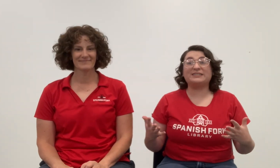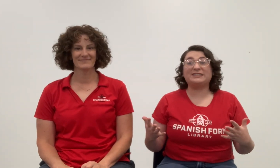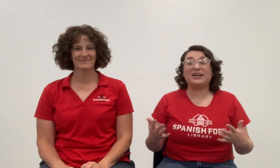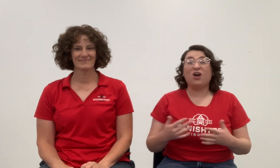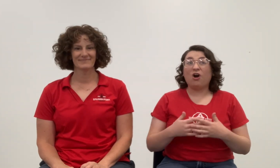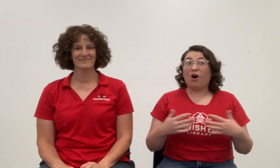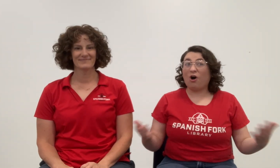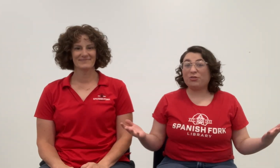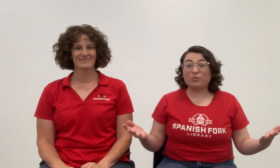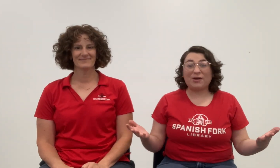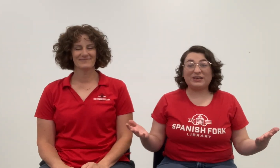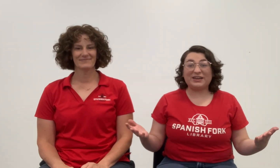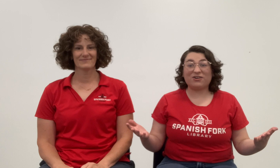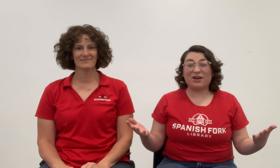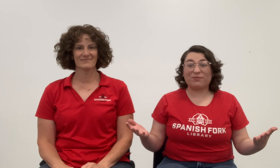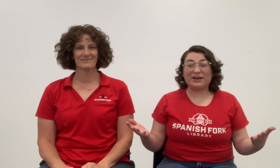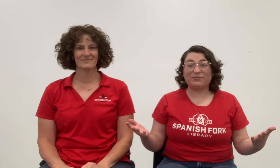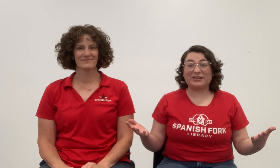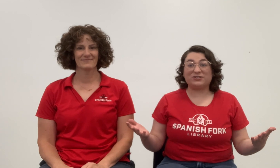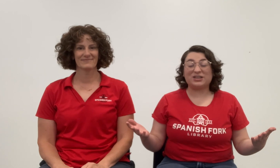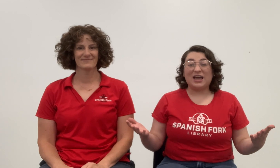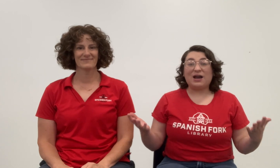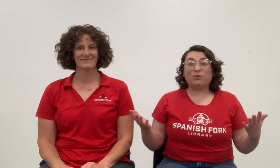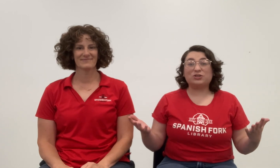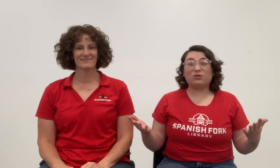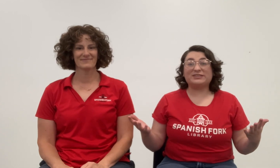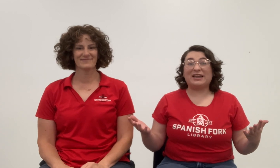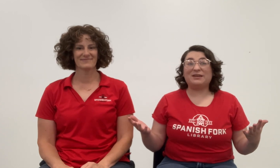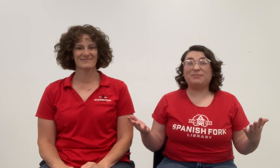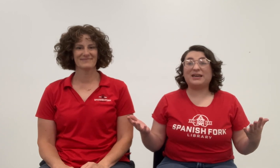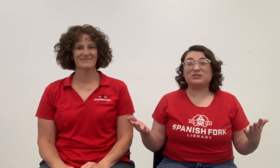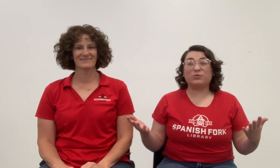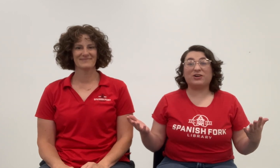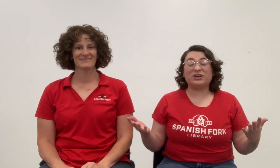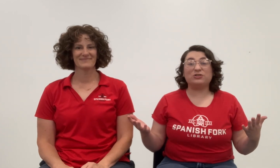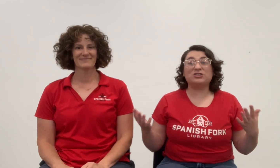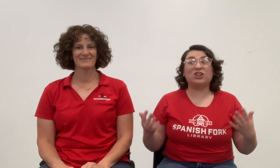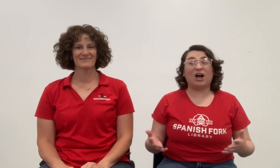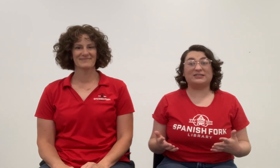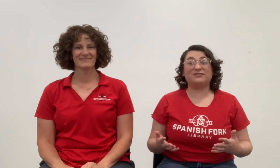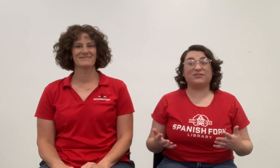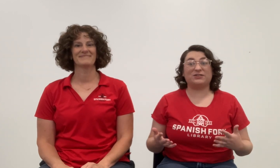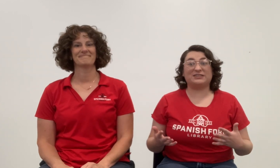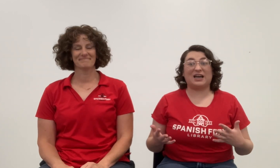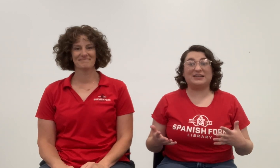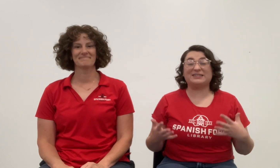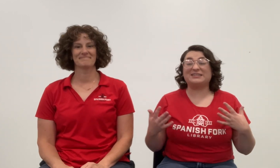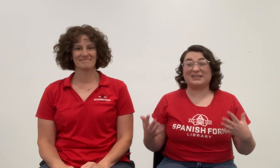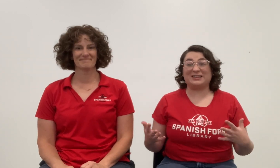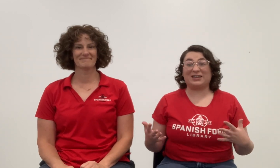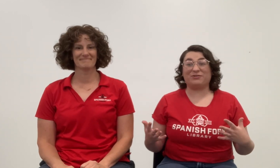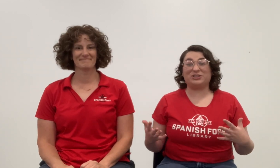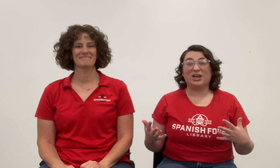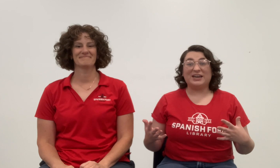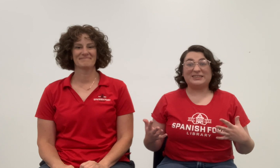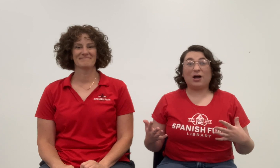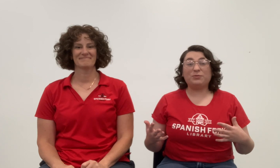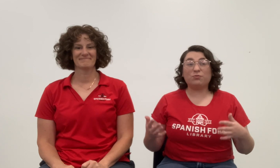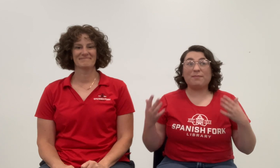sing all throughout the year at Ready Readers. And we're so excited because we're gonna use lots of different signs and sign language to help you remember